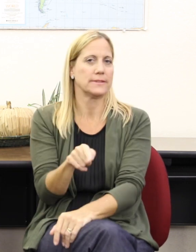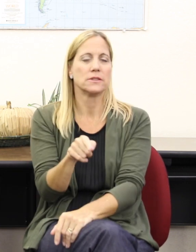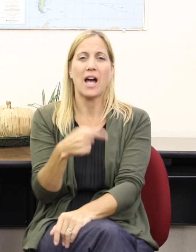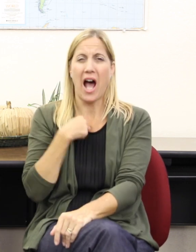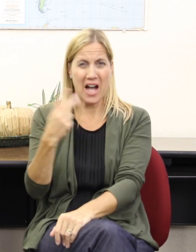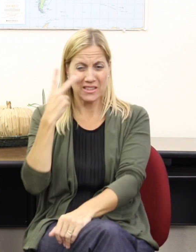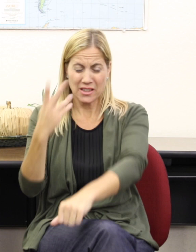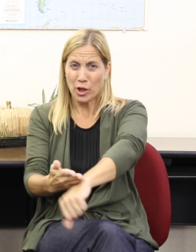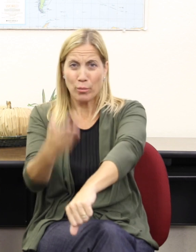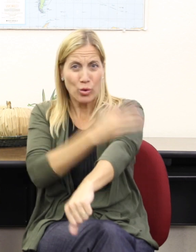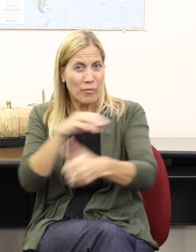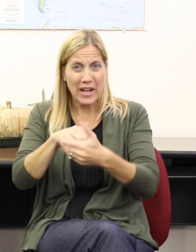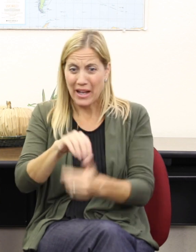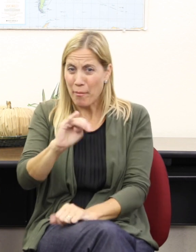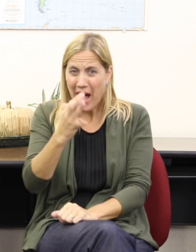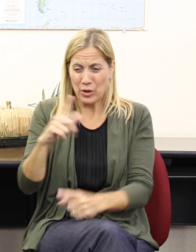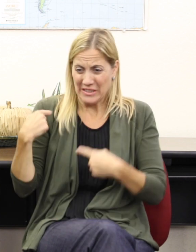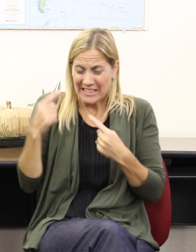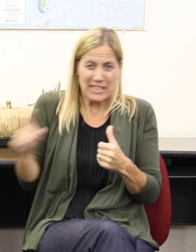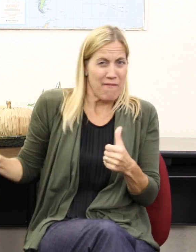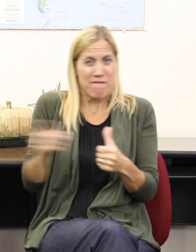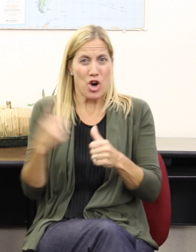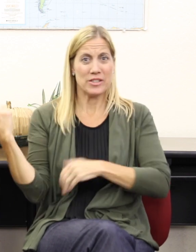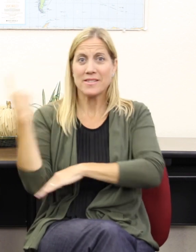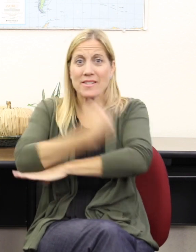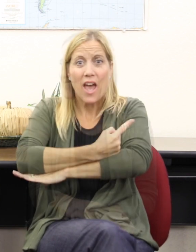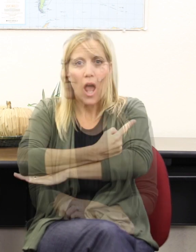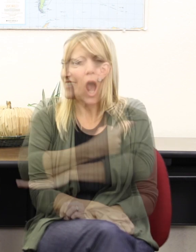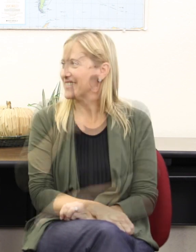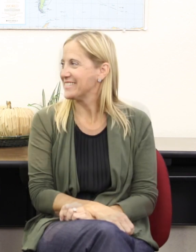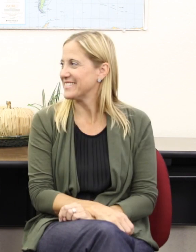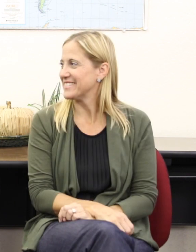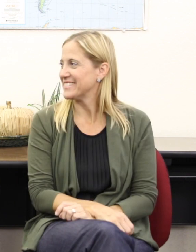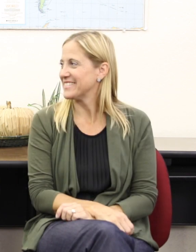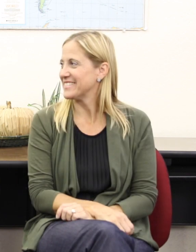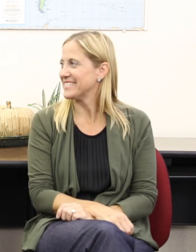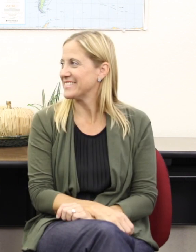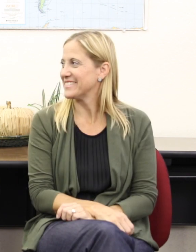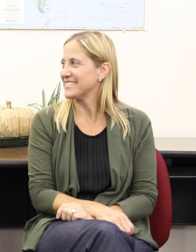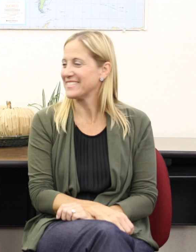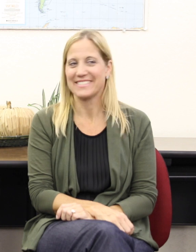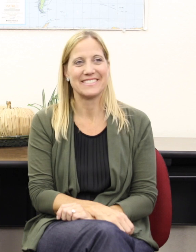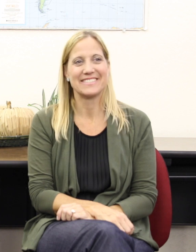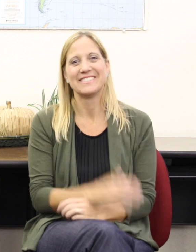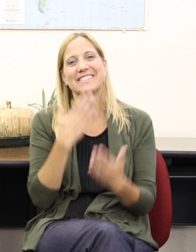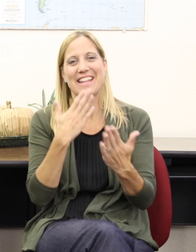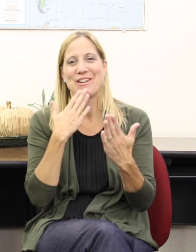improvement in Michael since the very first day. Thanks to you for listening me. Thanks to you